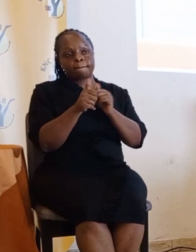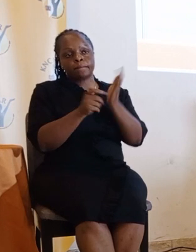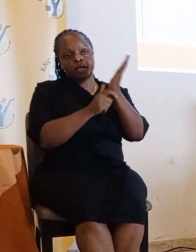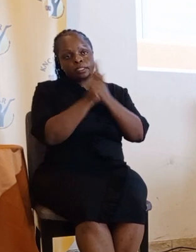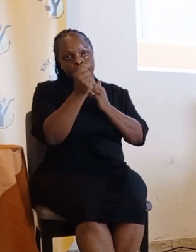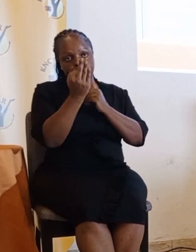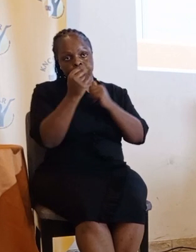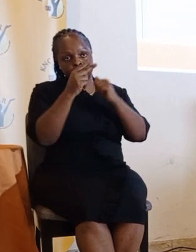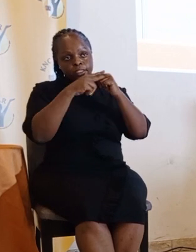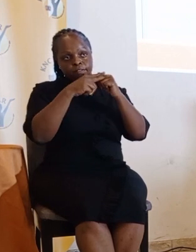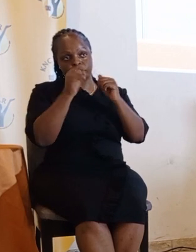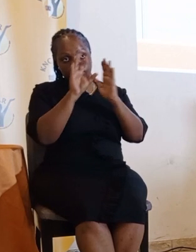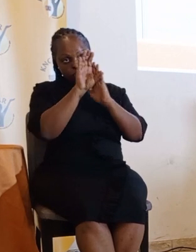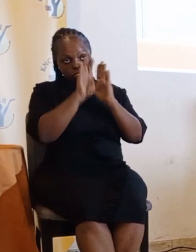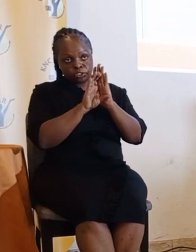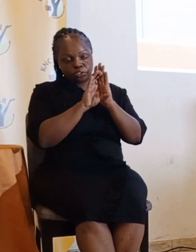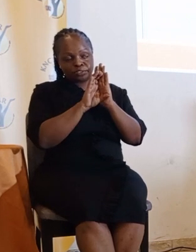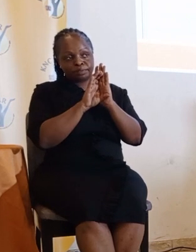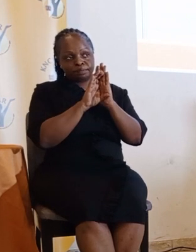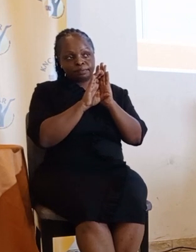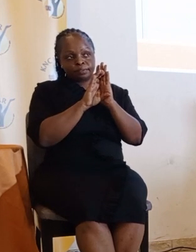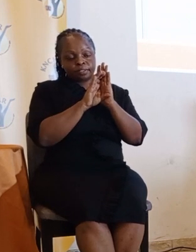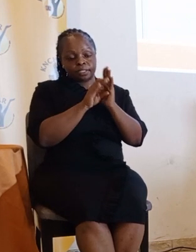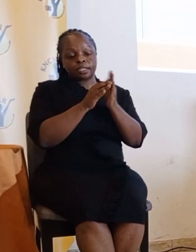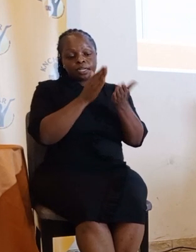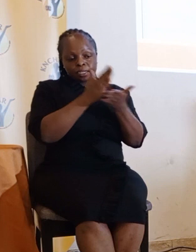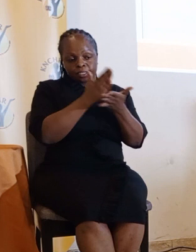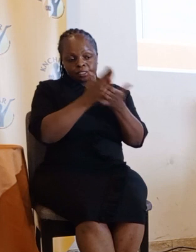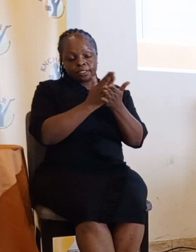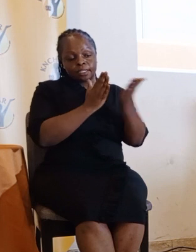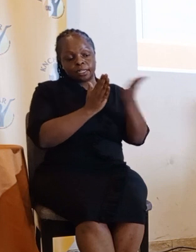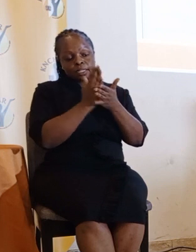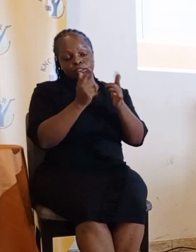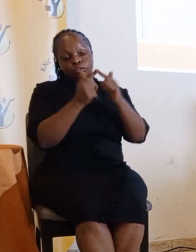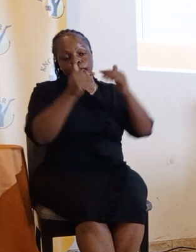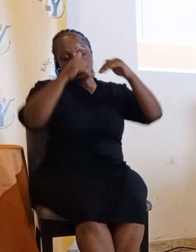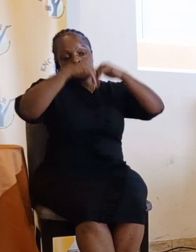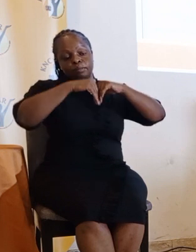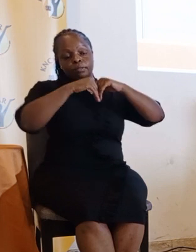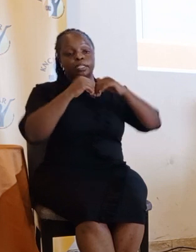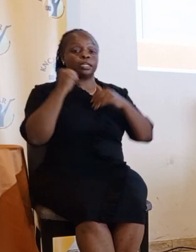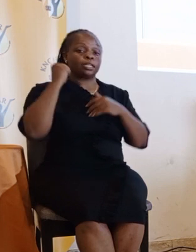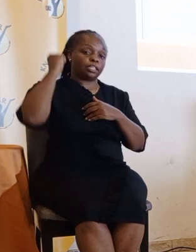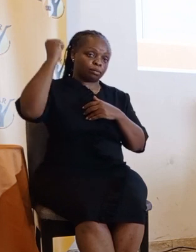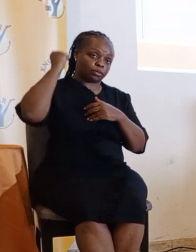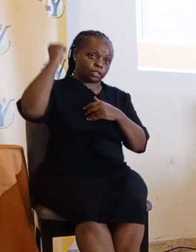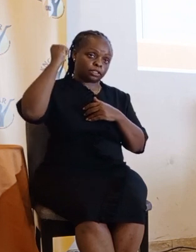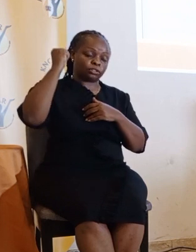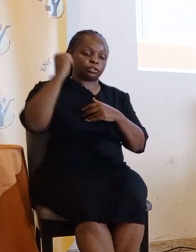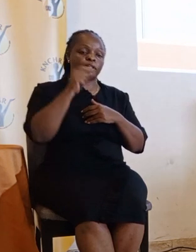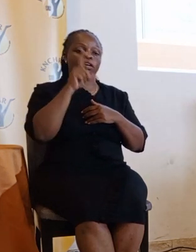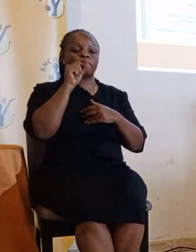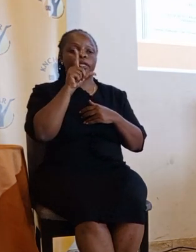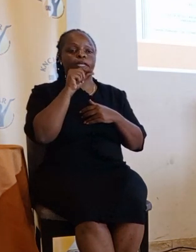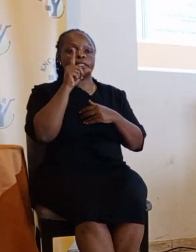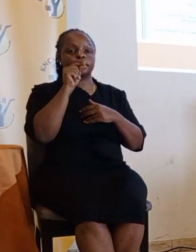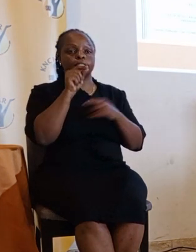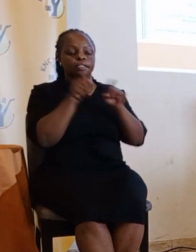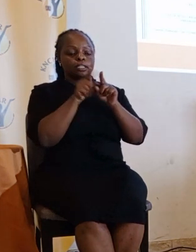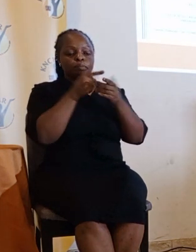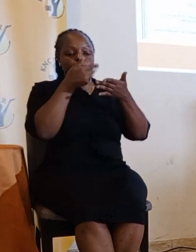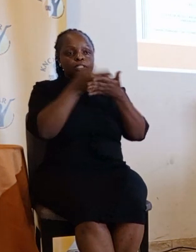Article 37 of the Constitution guarantees the right to assembly, demonstration, picketing, and